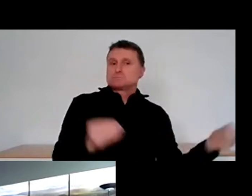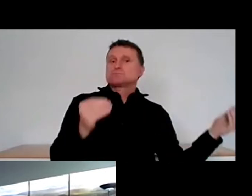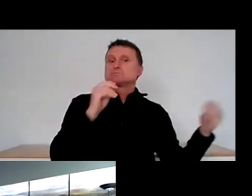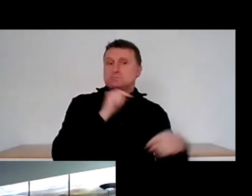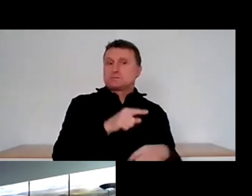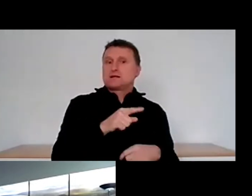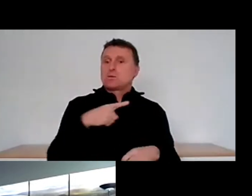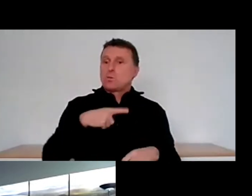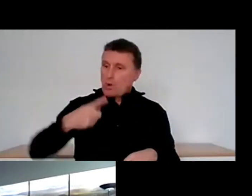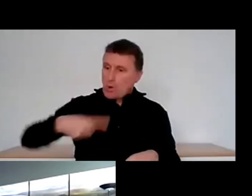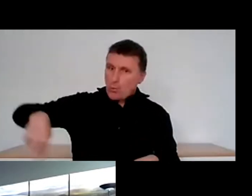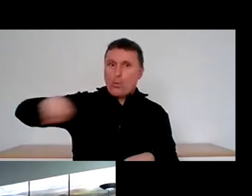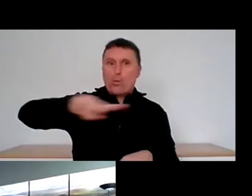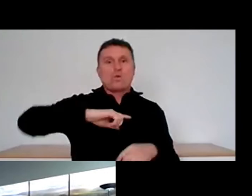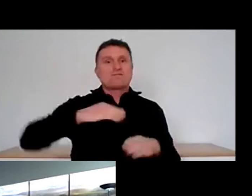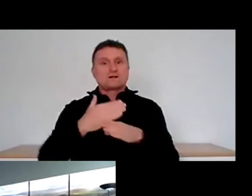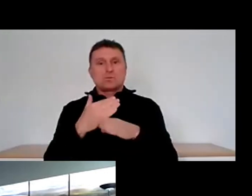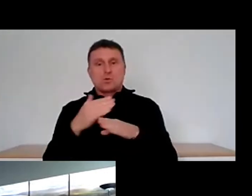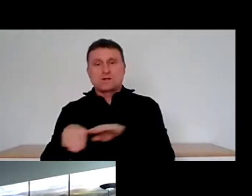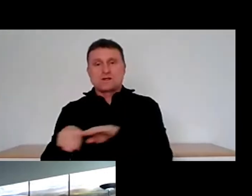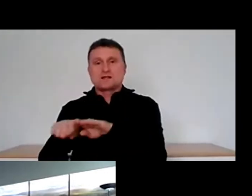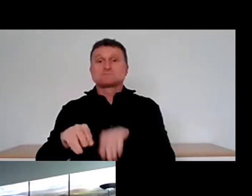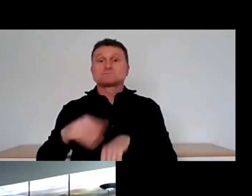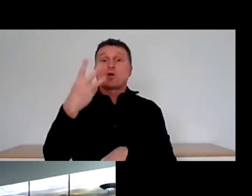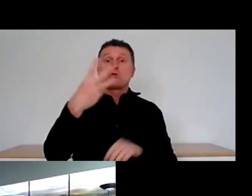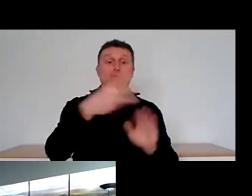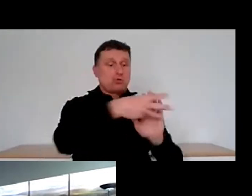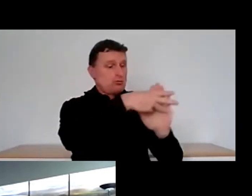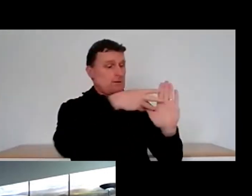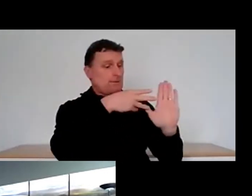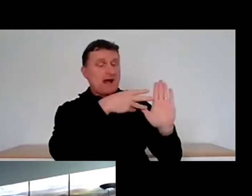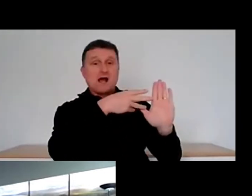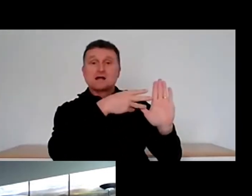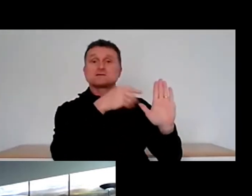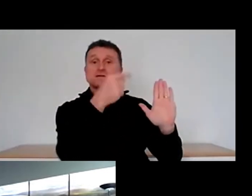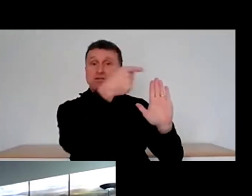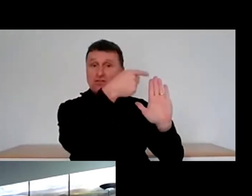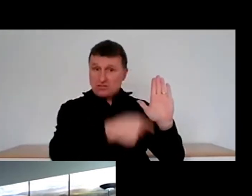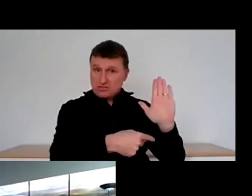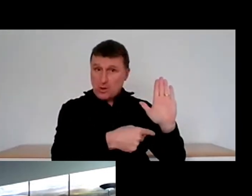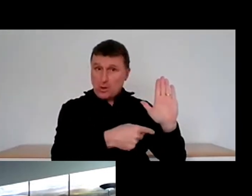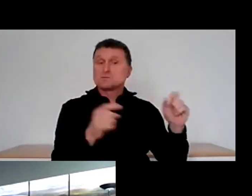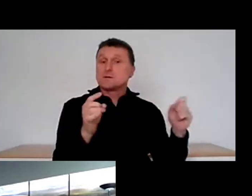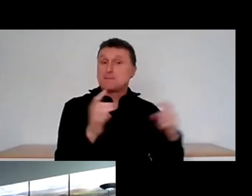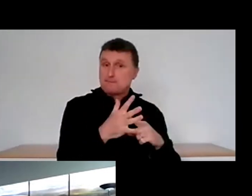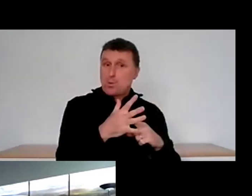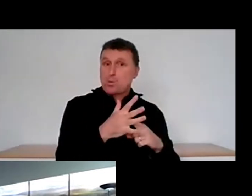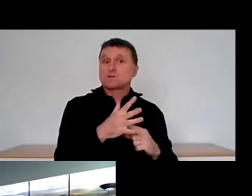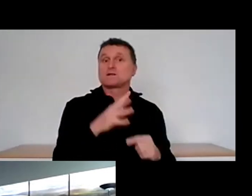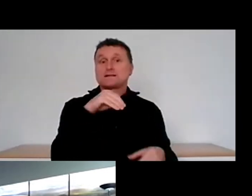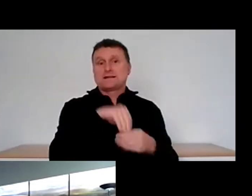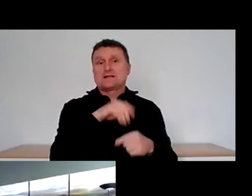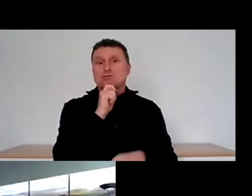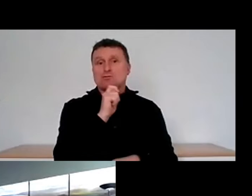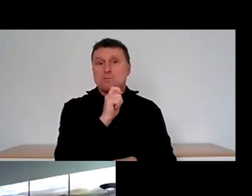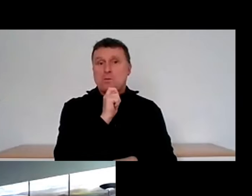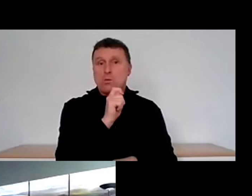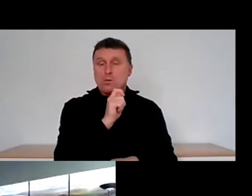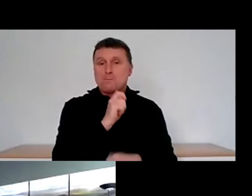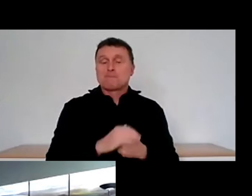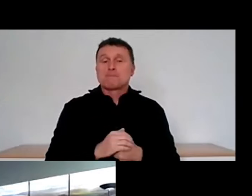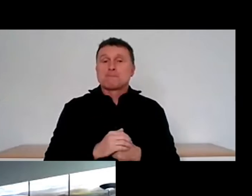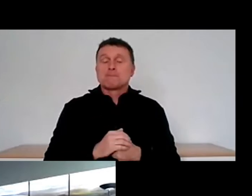the legislation, the standards, and the regulator. Then we go into the way that we